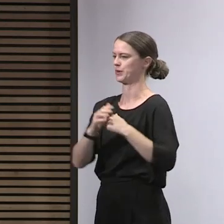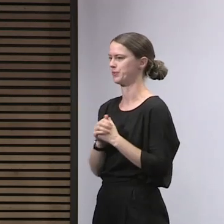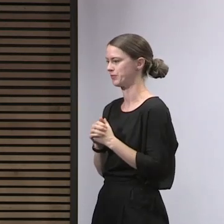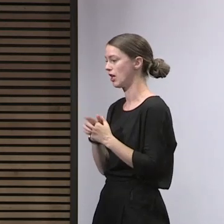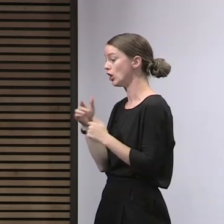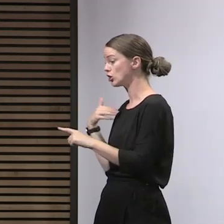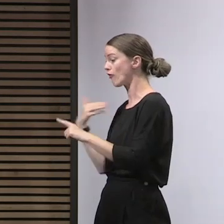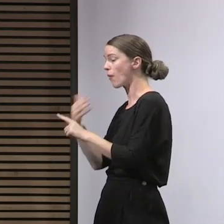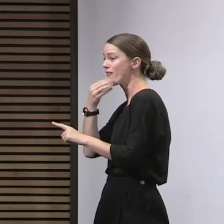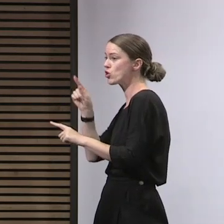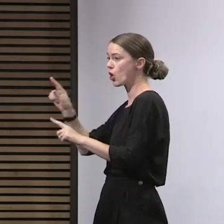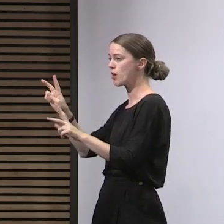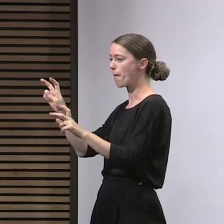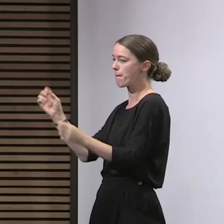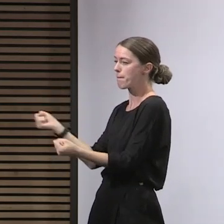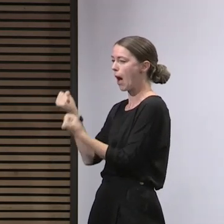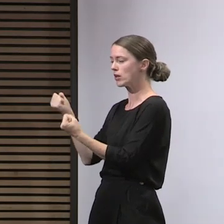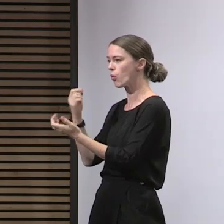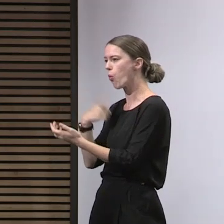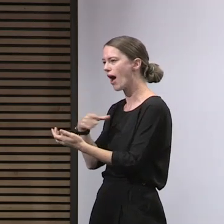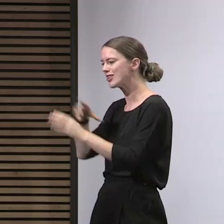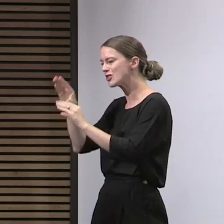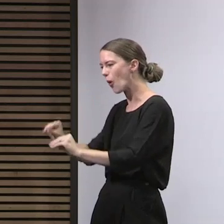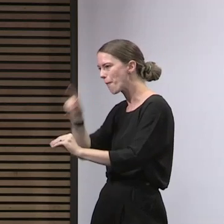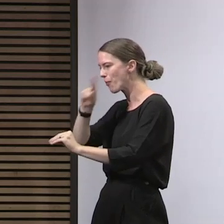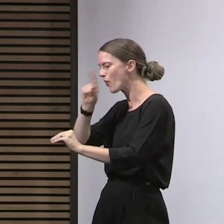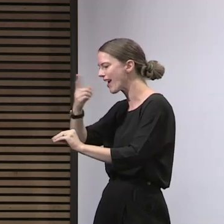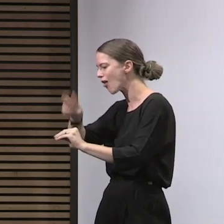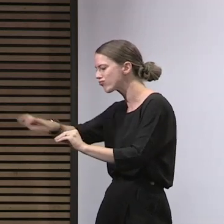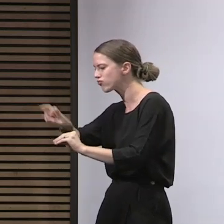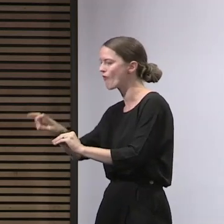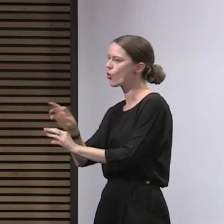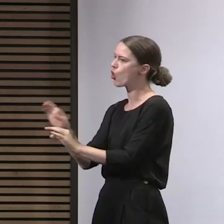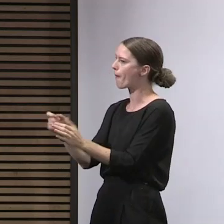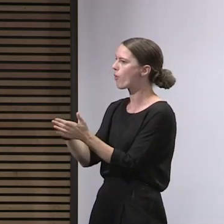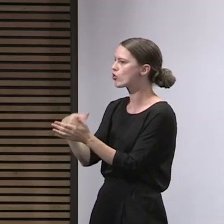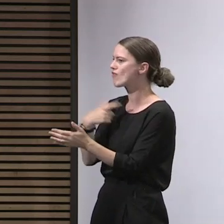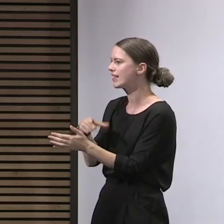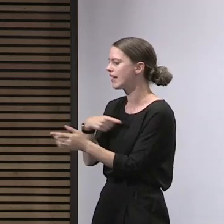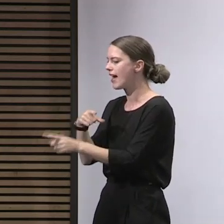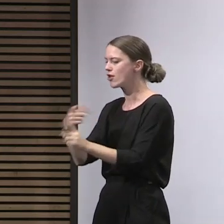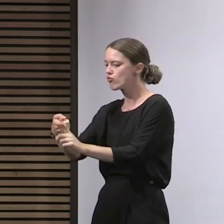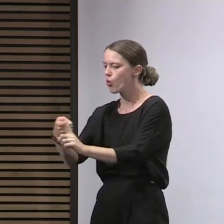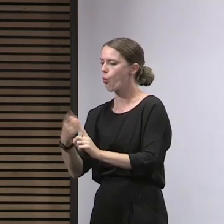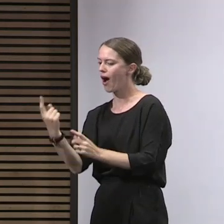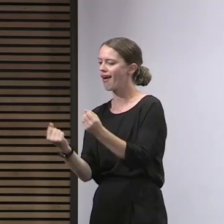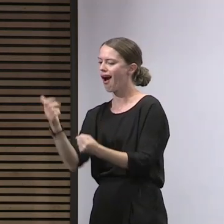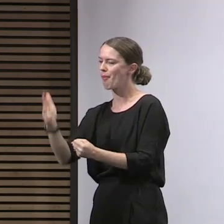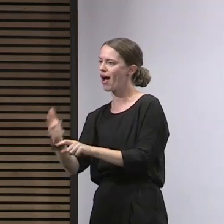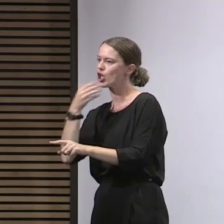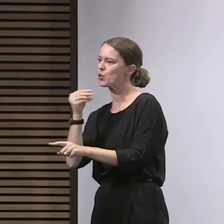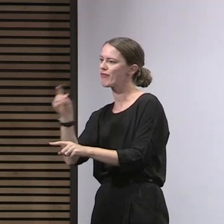times so far, including to stop people doing non-essential activities and to requisition a car park so it can be used